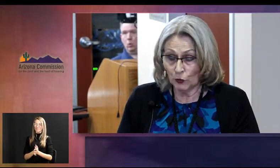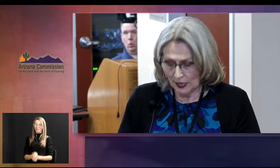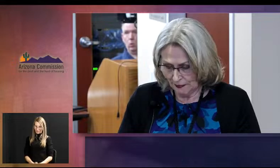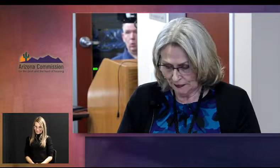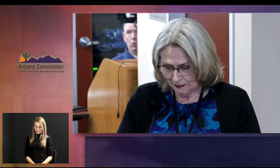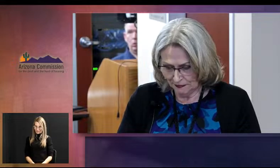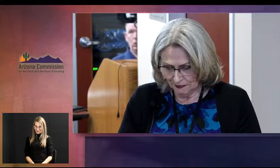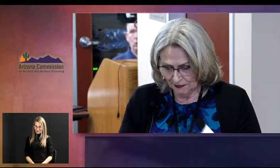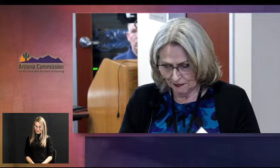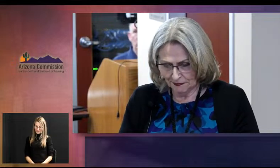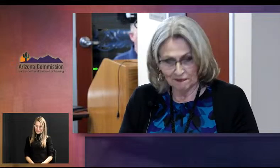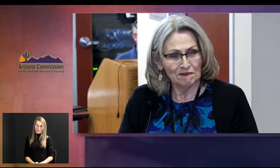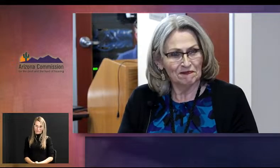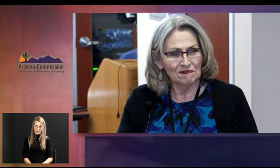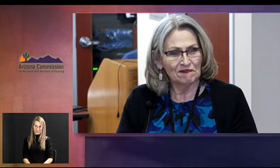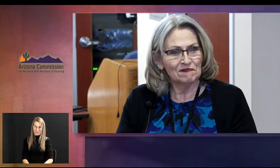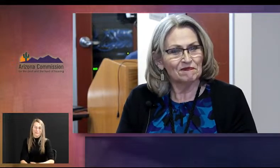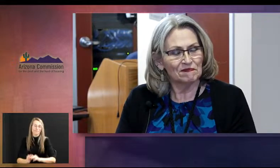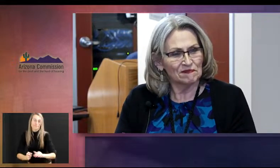Okay.